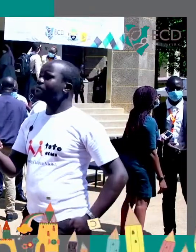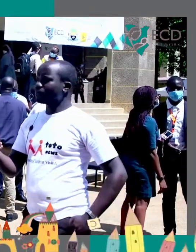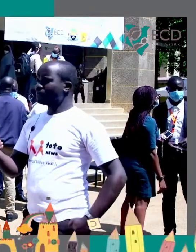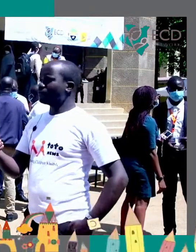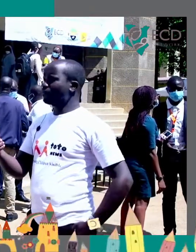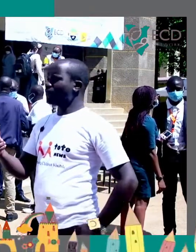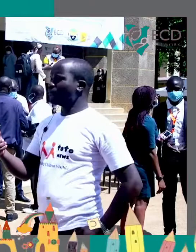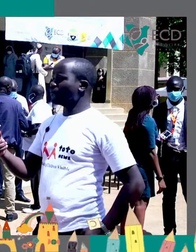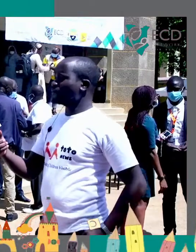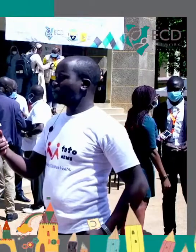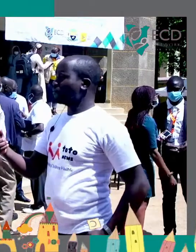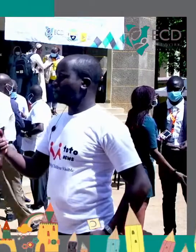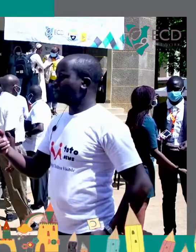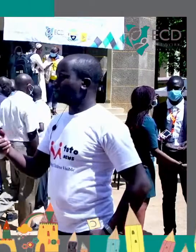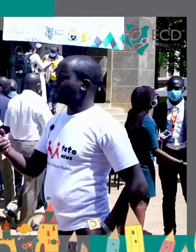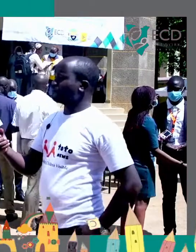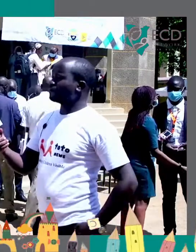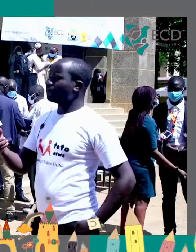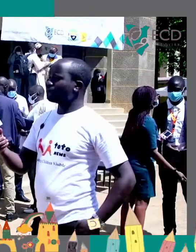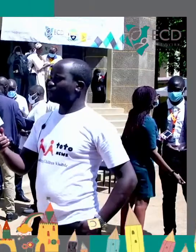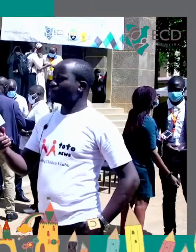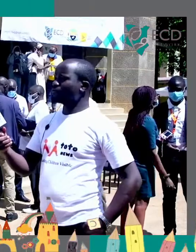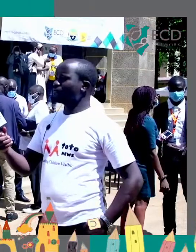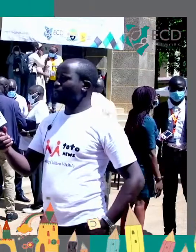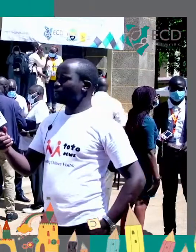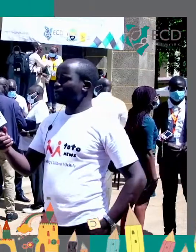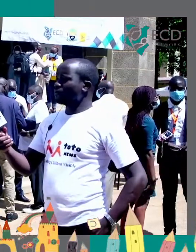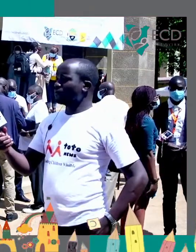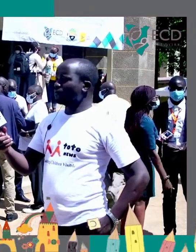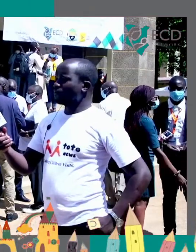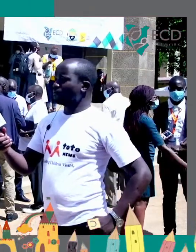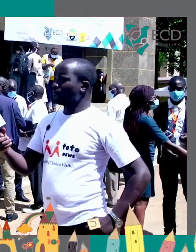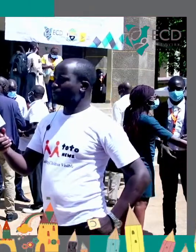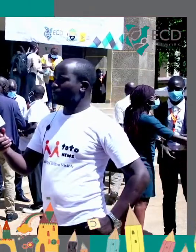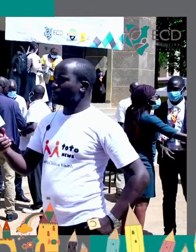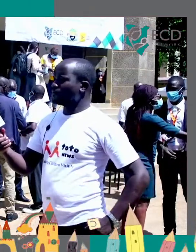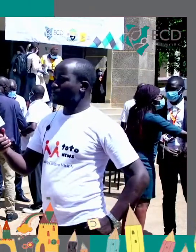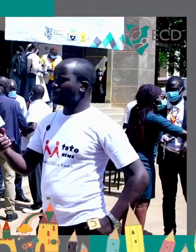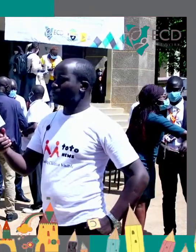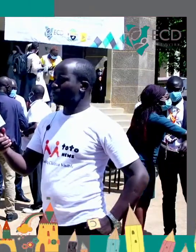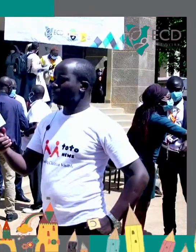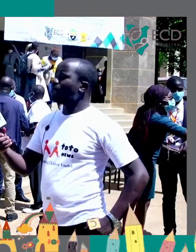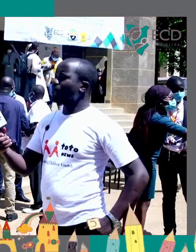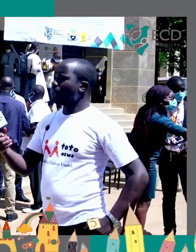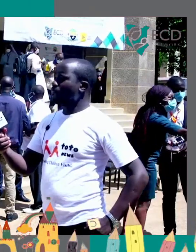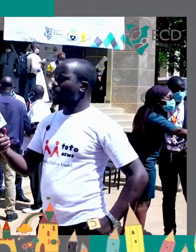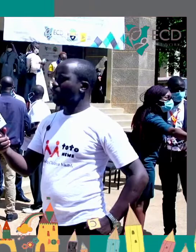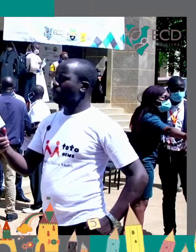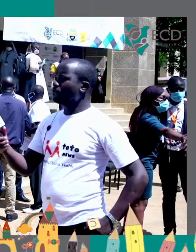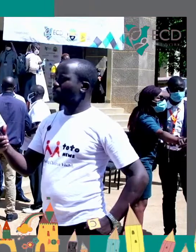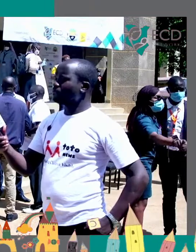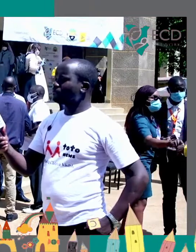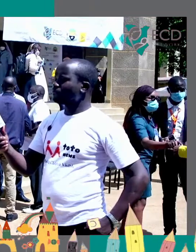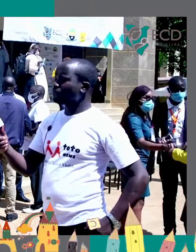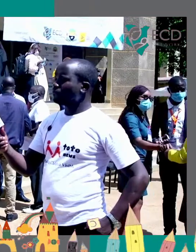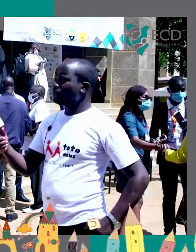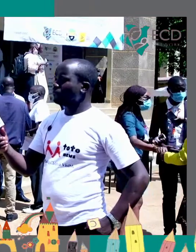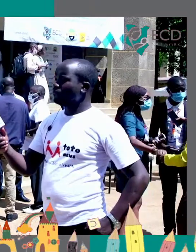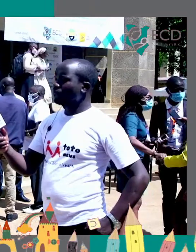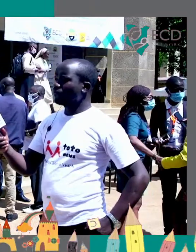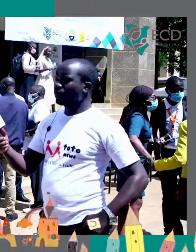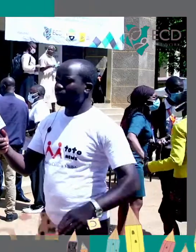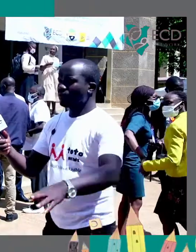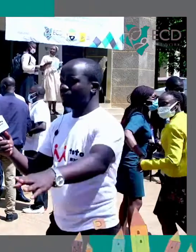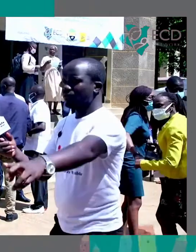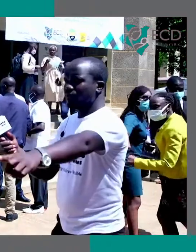support, social networks and system to be able to provide early quality care for young children. So I think that's a lot of